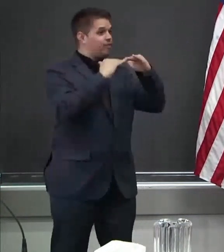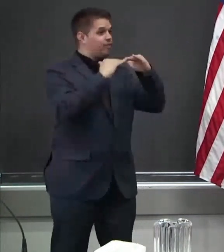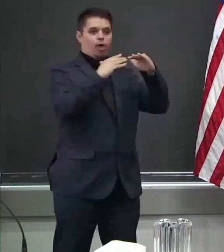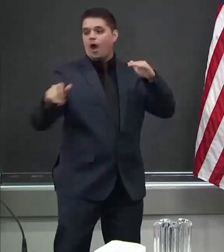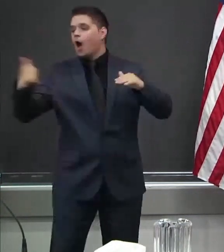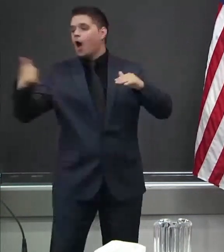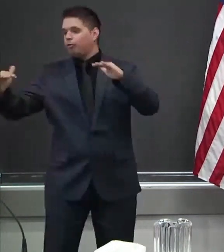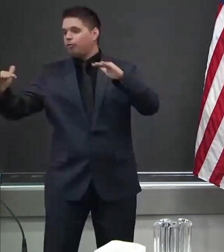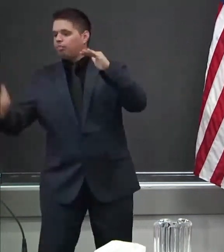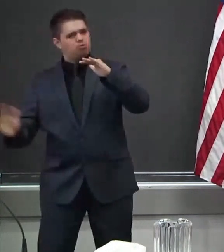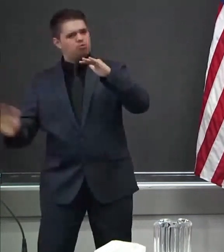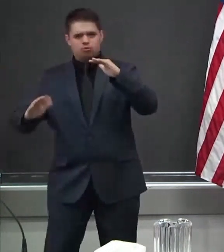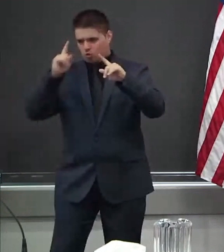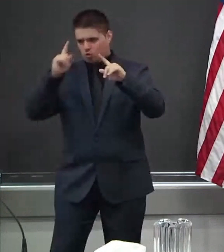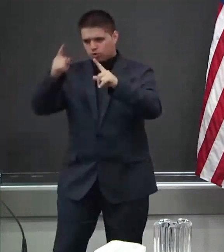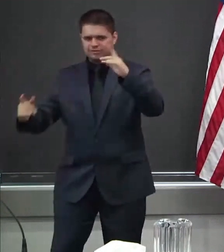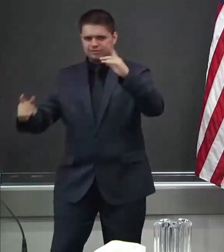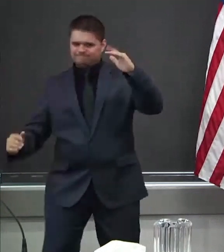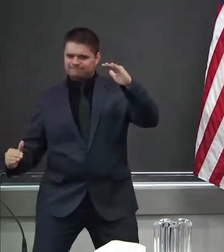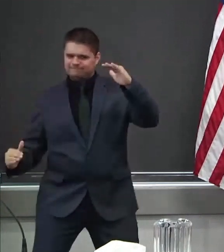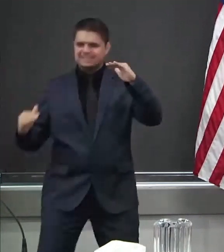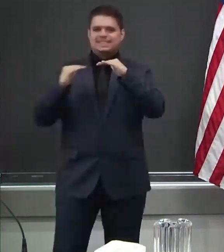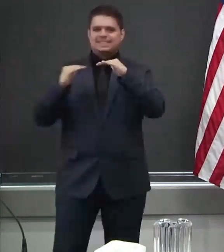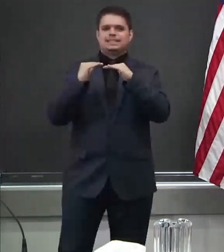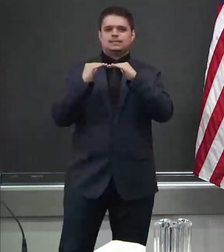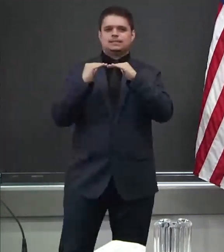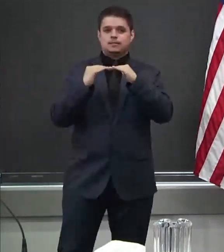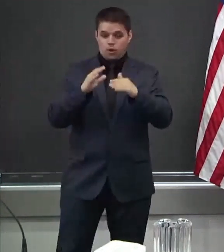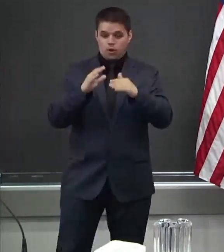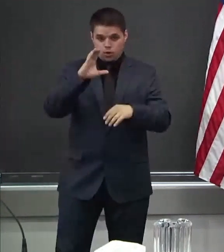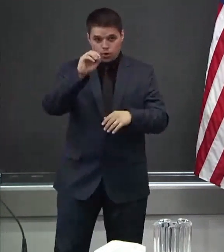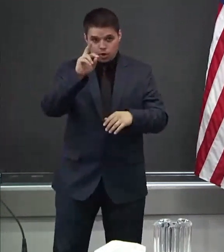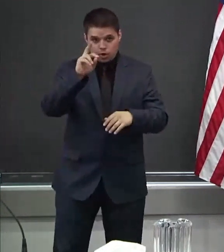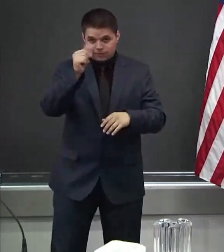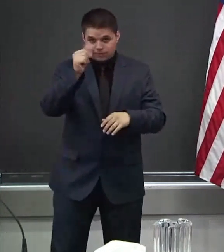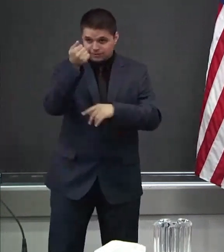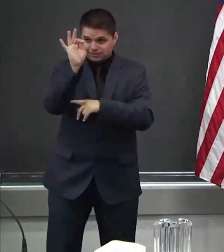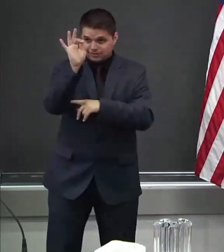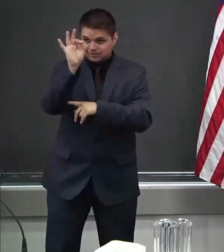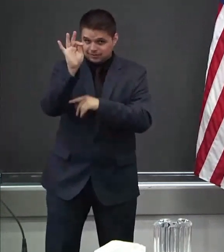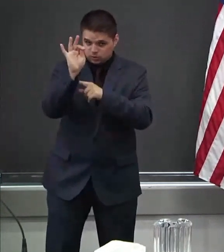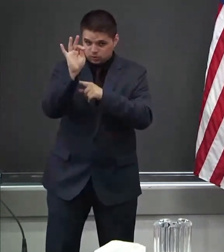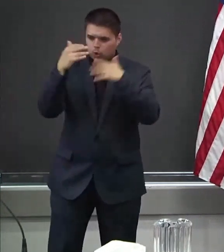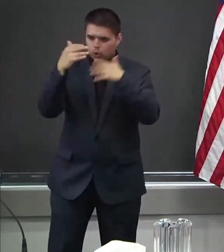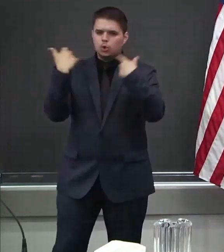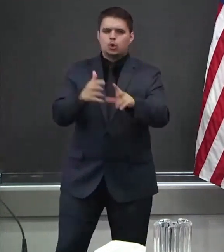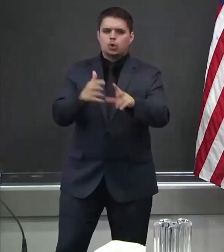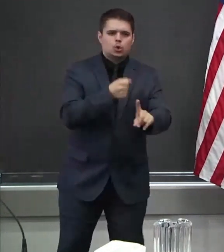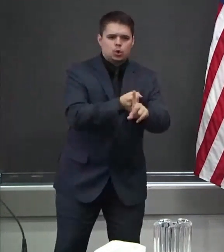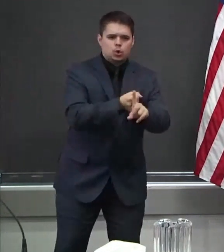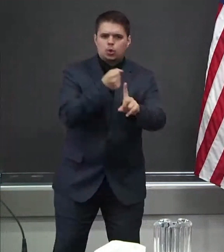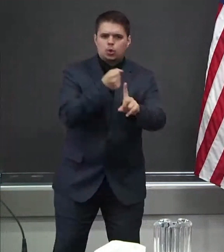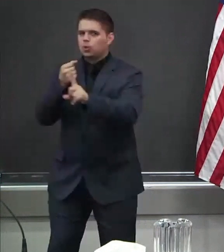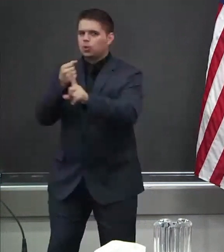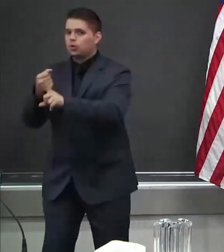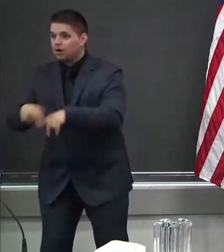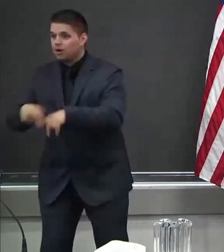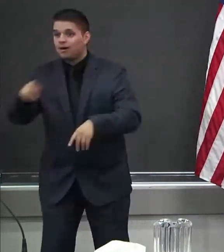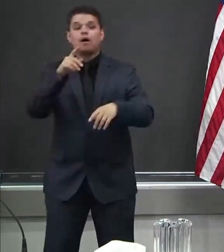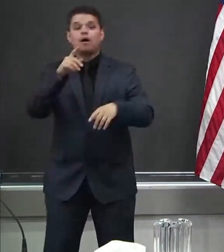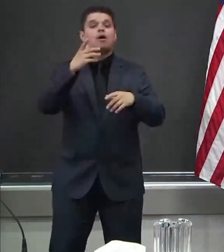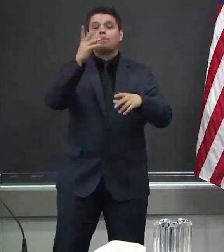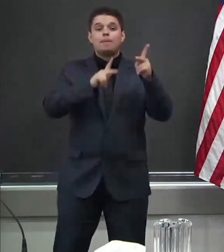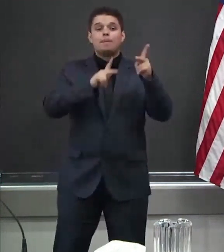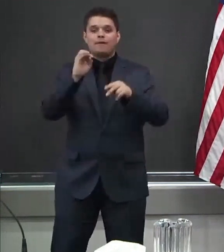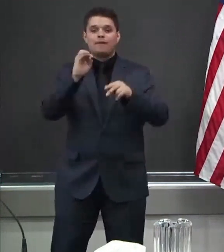The impacts of the coronavirus have fallen especially hard on our communities of color. OHA